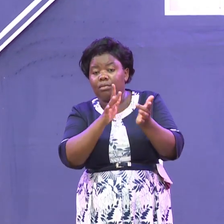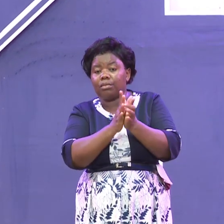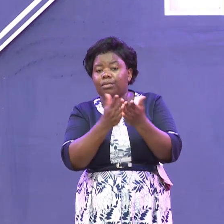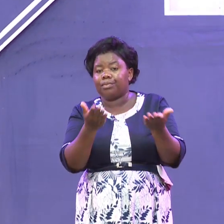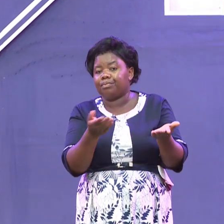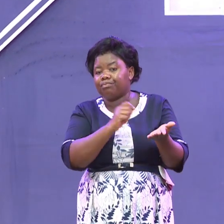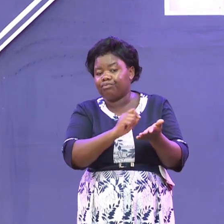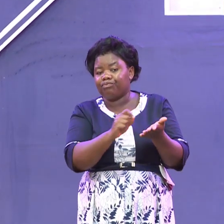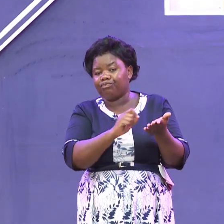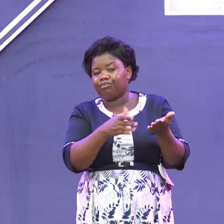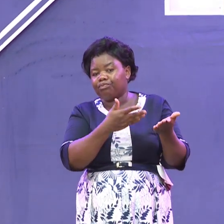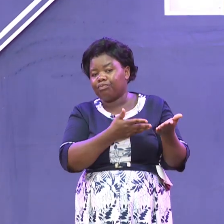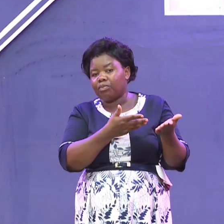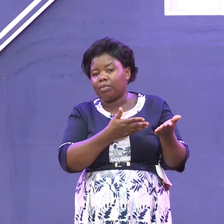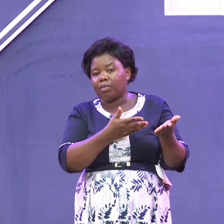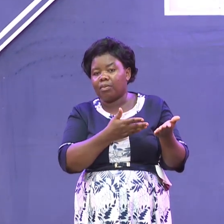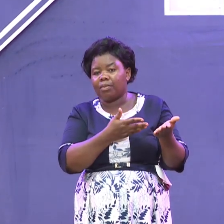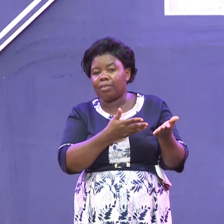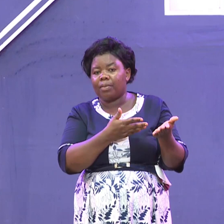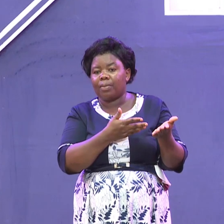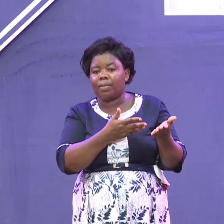in the Bible, he wrote them down.